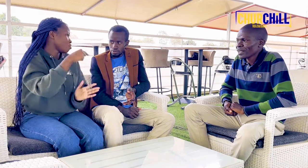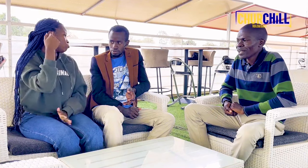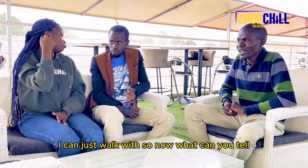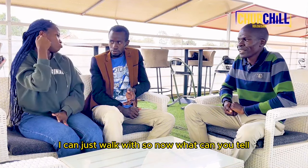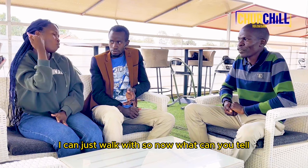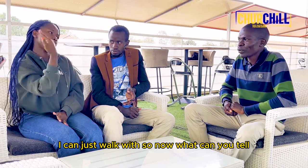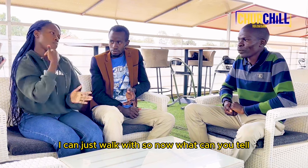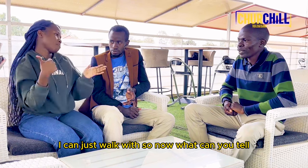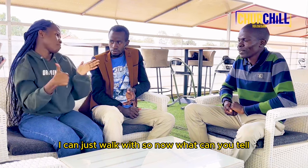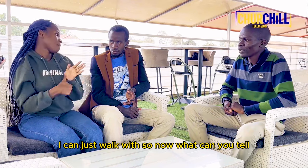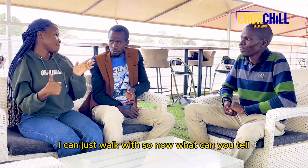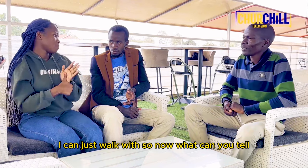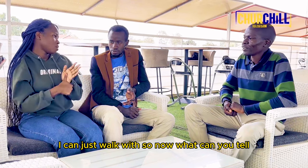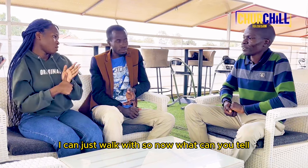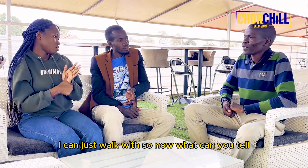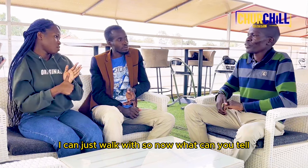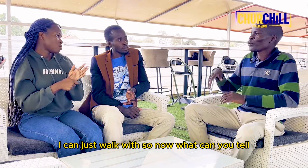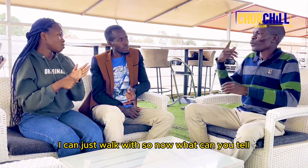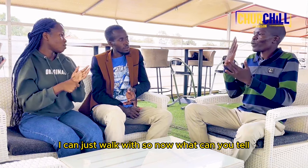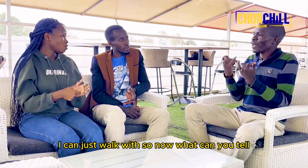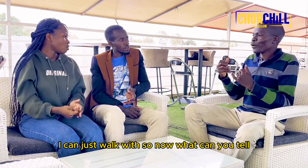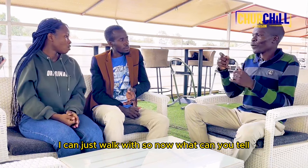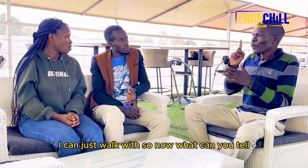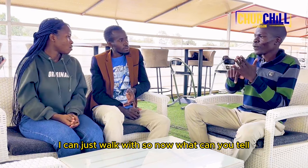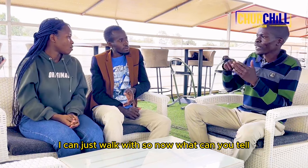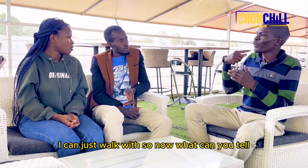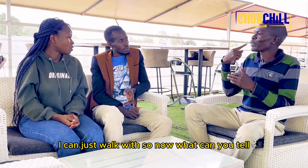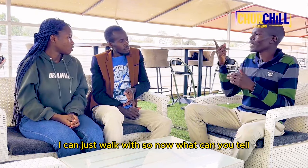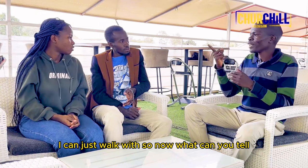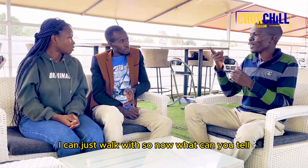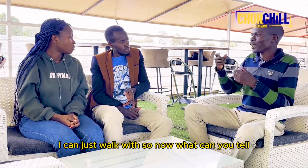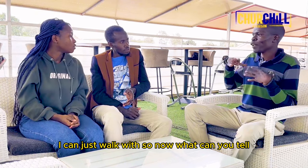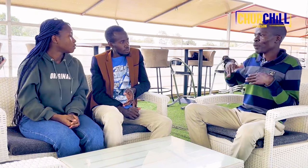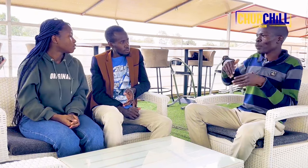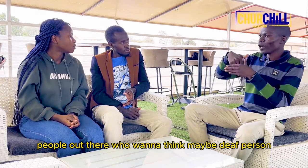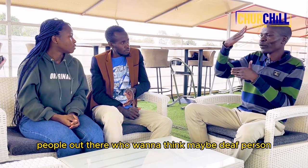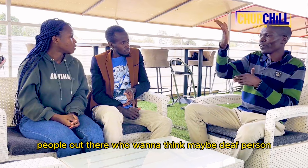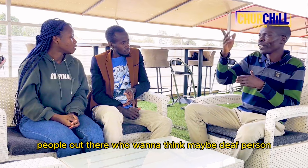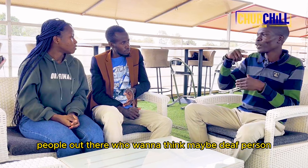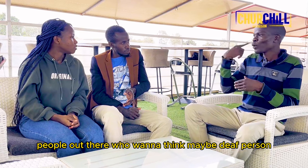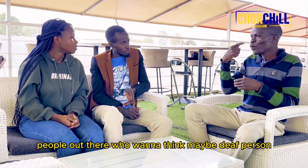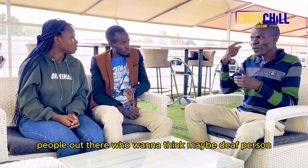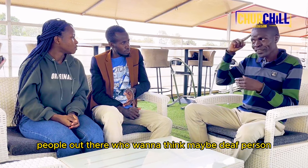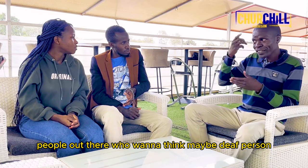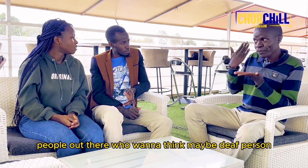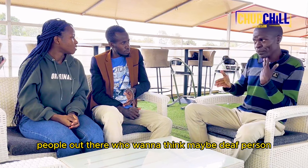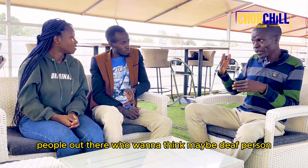I can just work well. I So, now, what can you tell people out there who want to think maybe